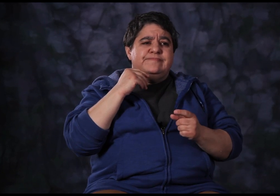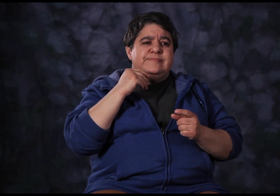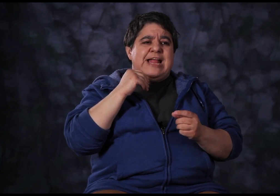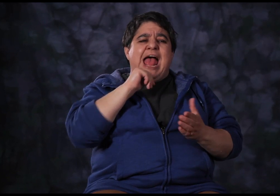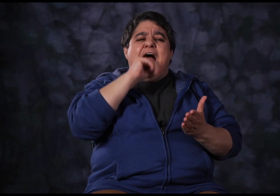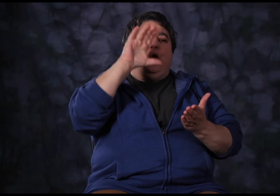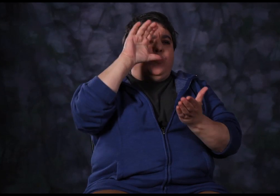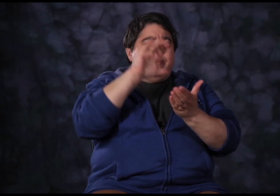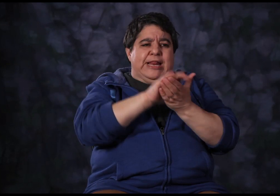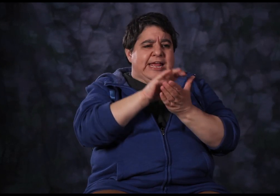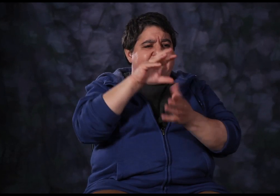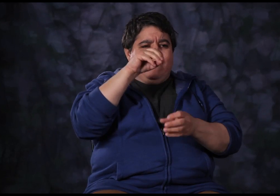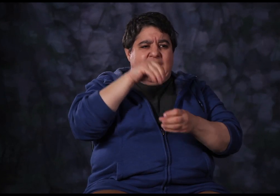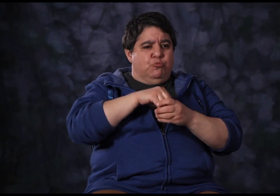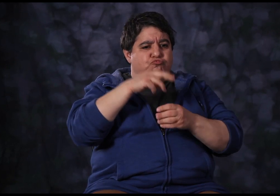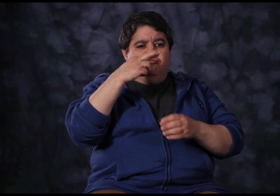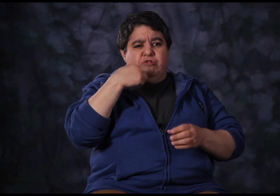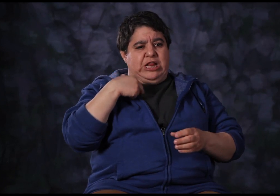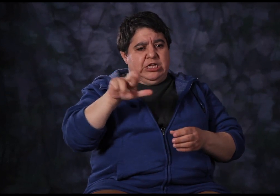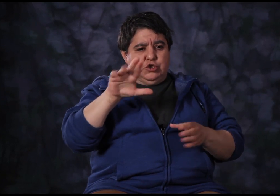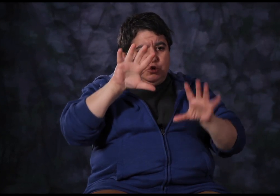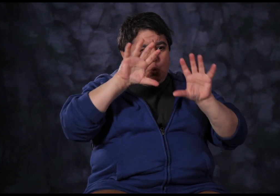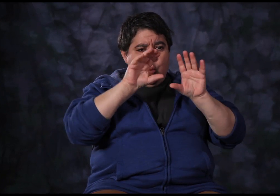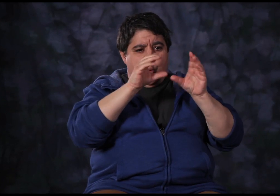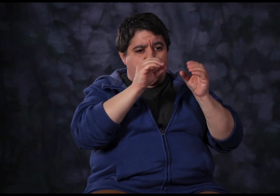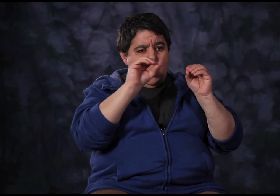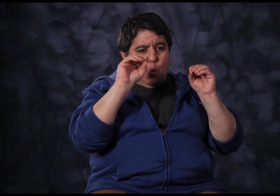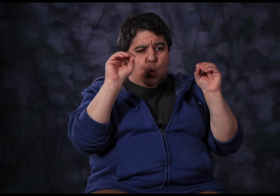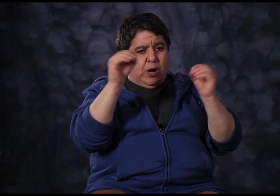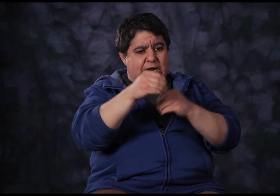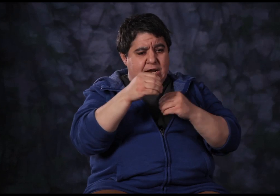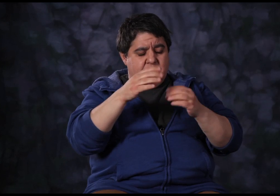And I think it was because of the message that Jesus had given me when I was young.